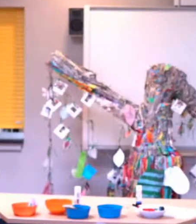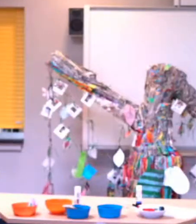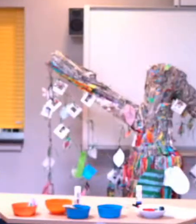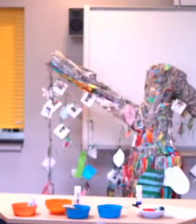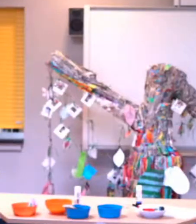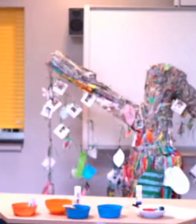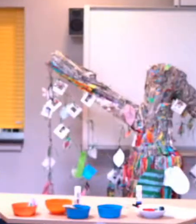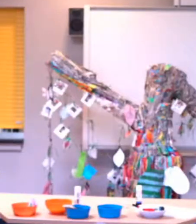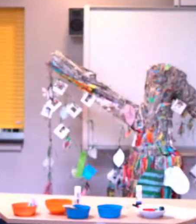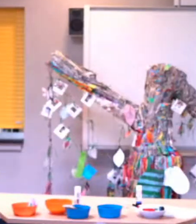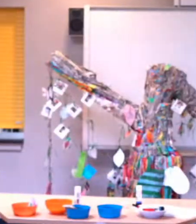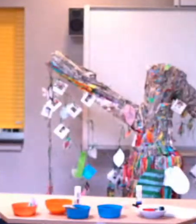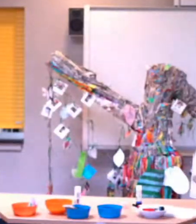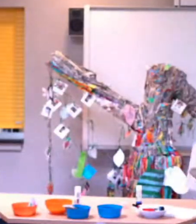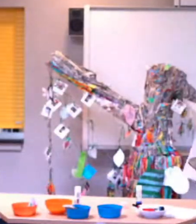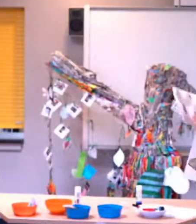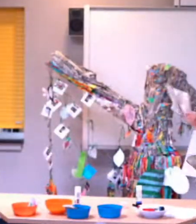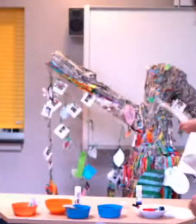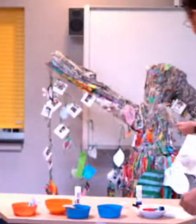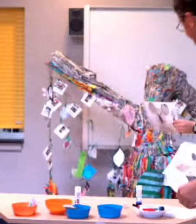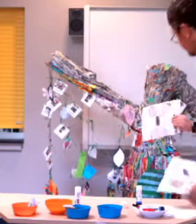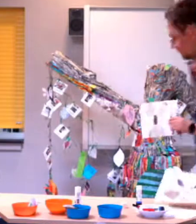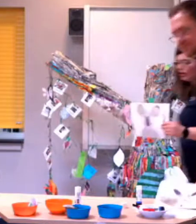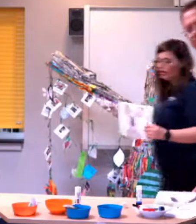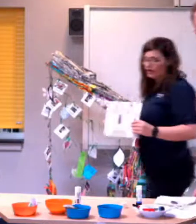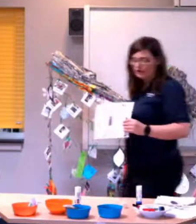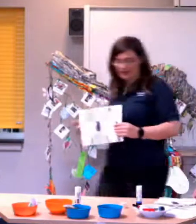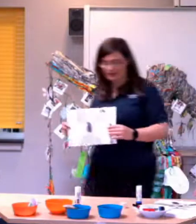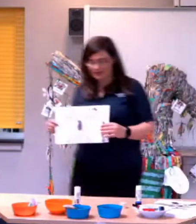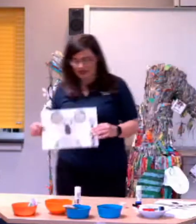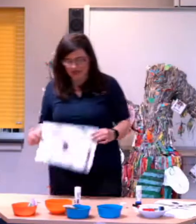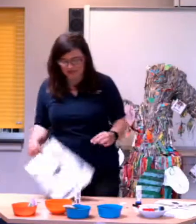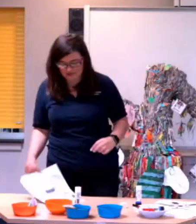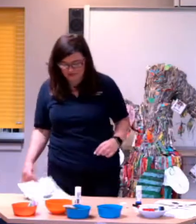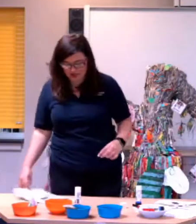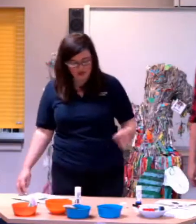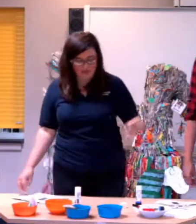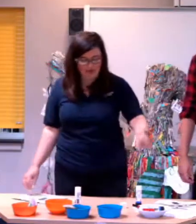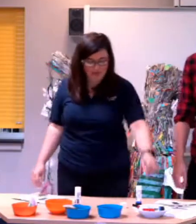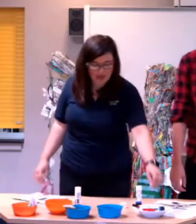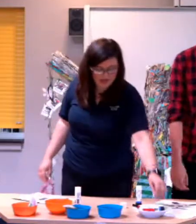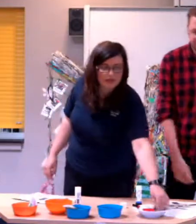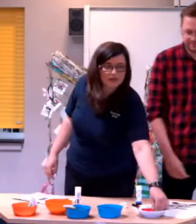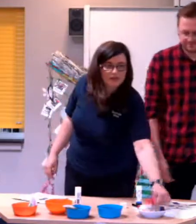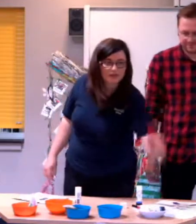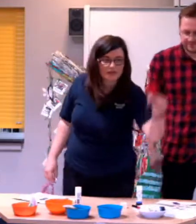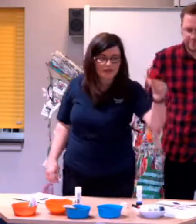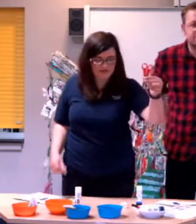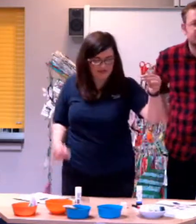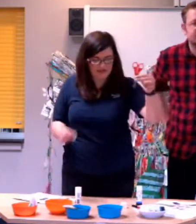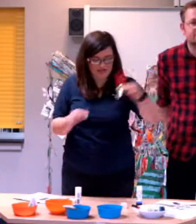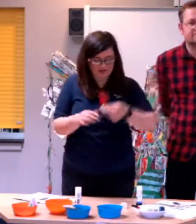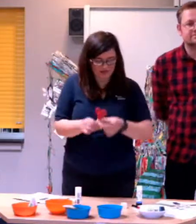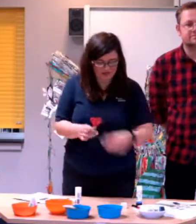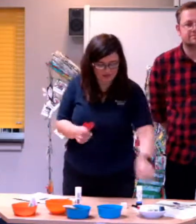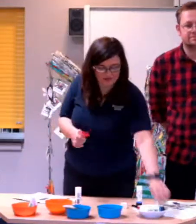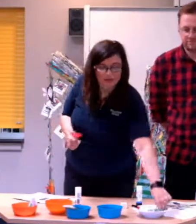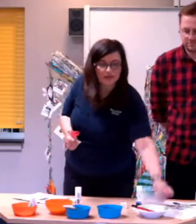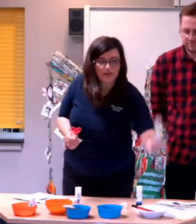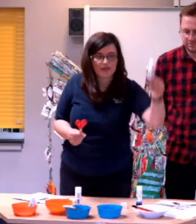to make koalas at home, all you need is a newspaper, some scissors, a